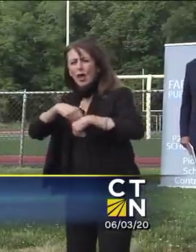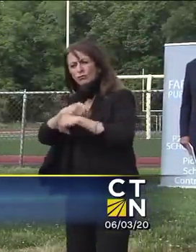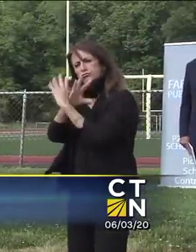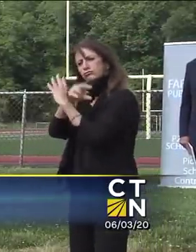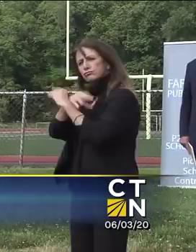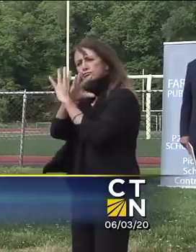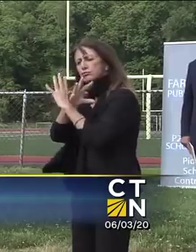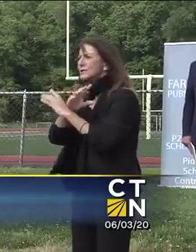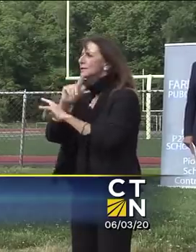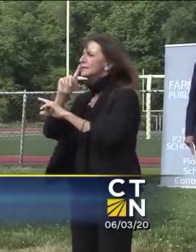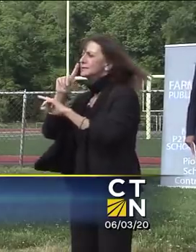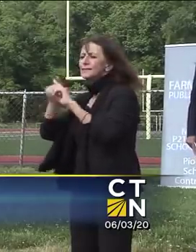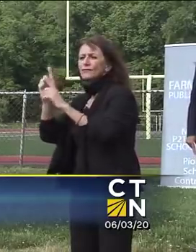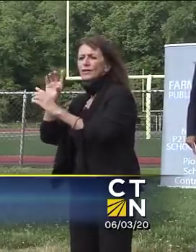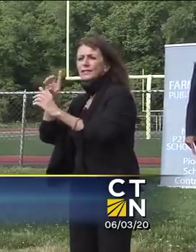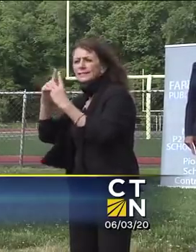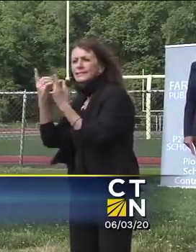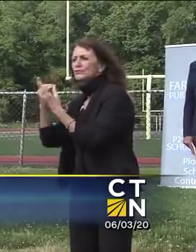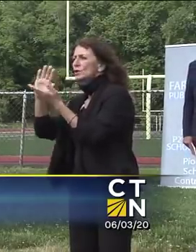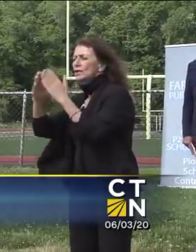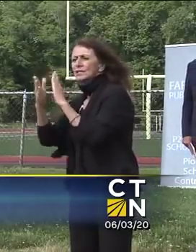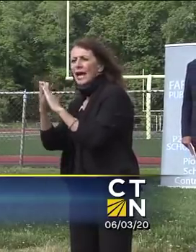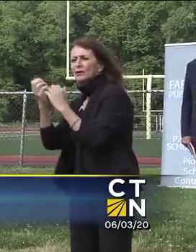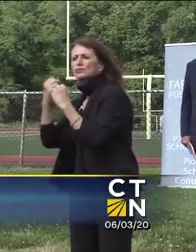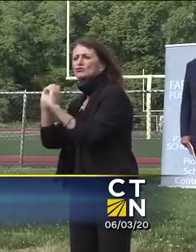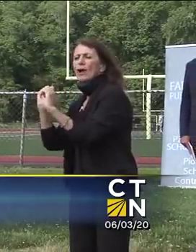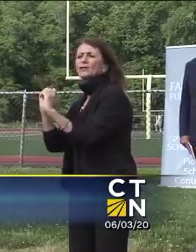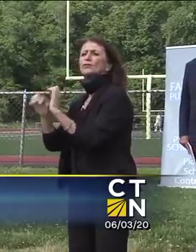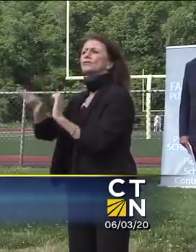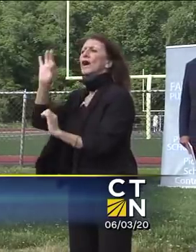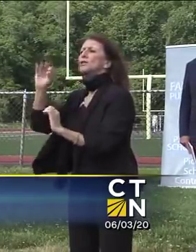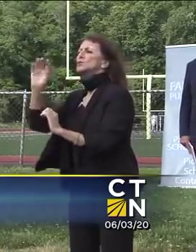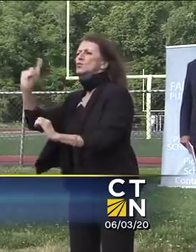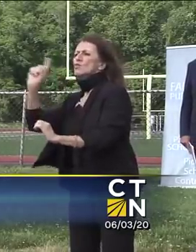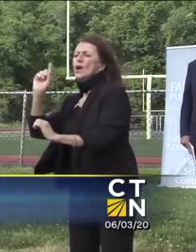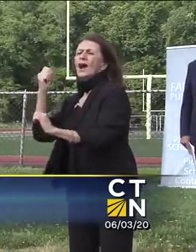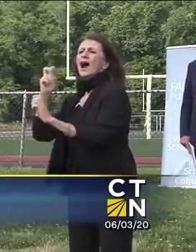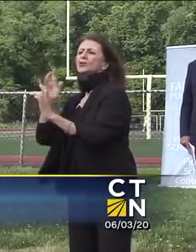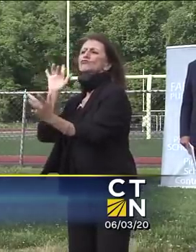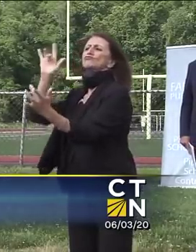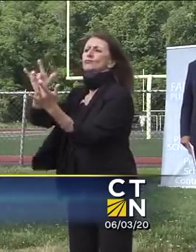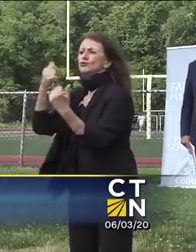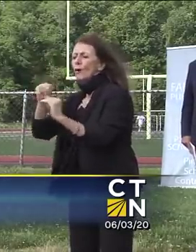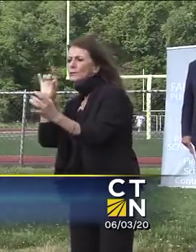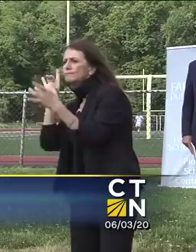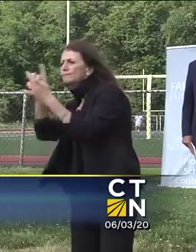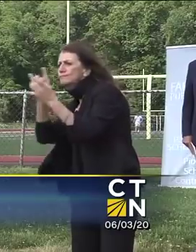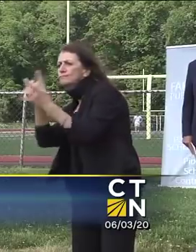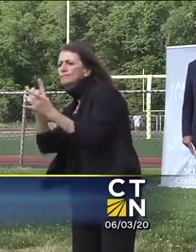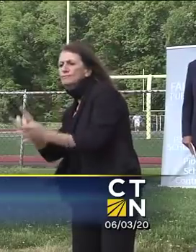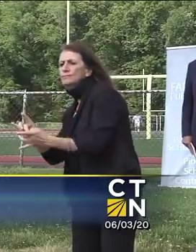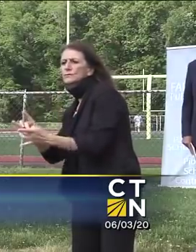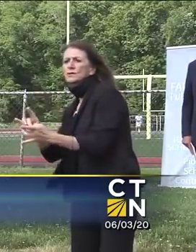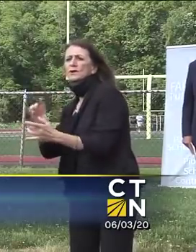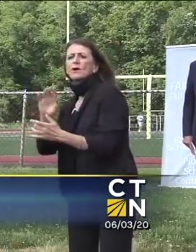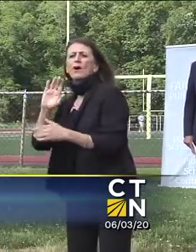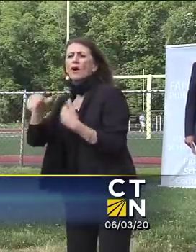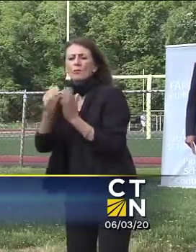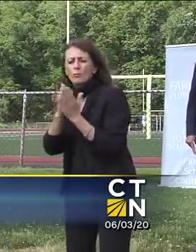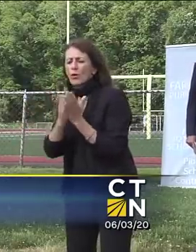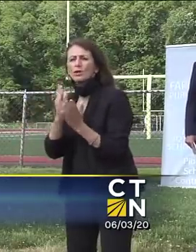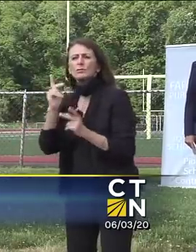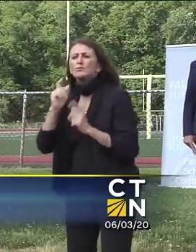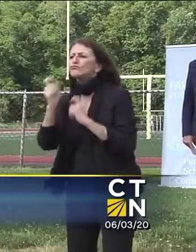the districts that are trying to connect with students where it is most difficult to reach. From the wonderful donations of